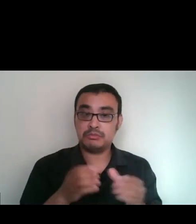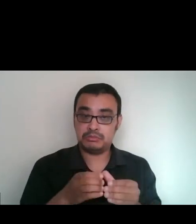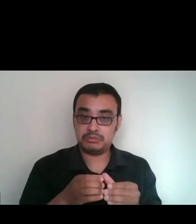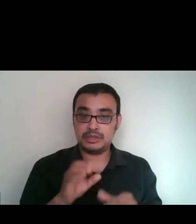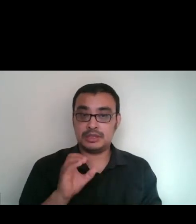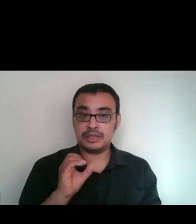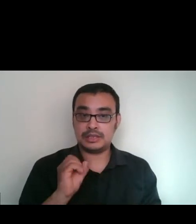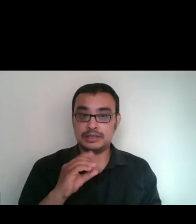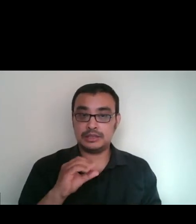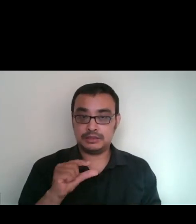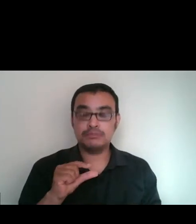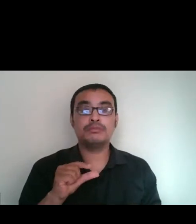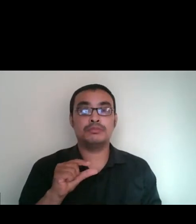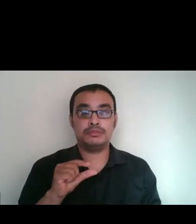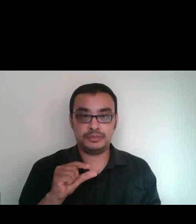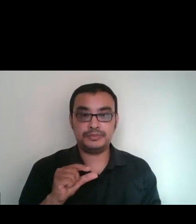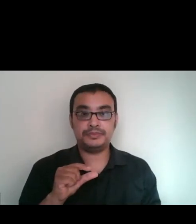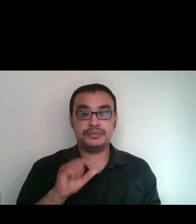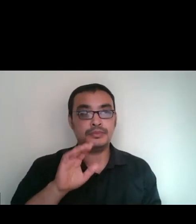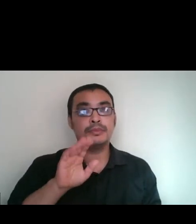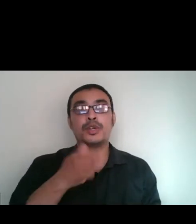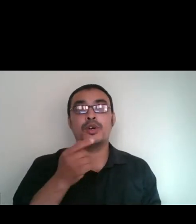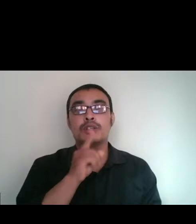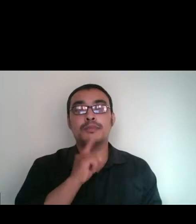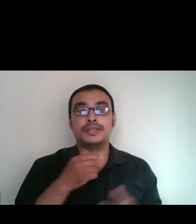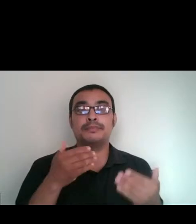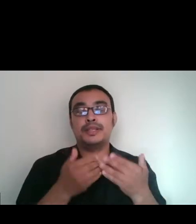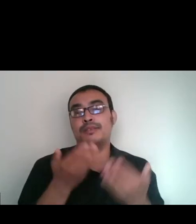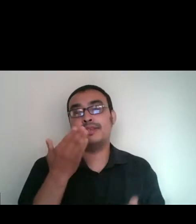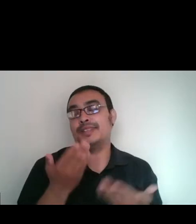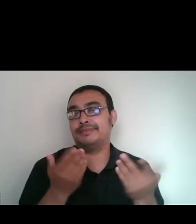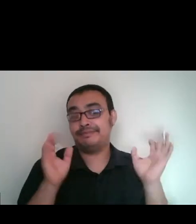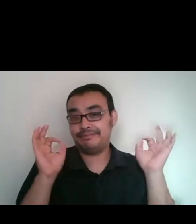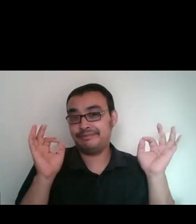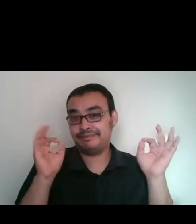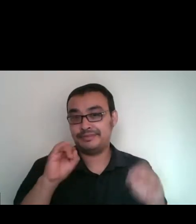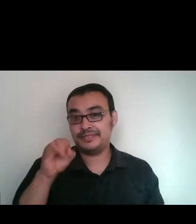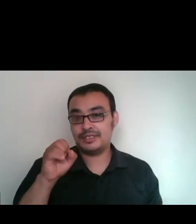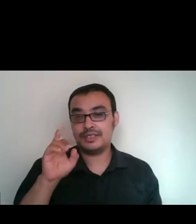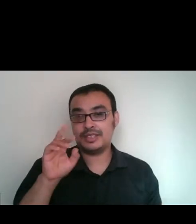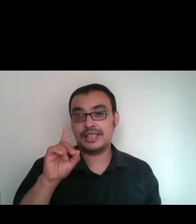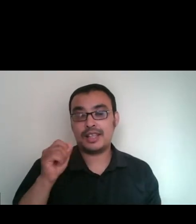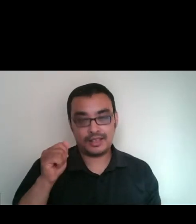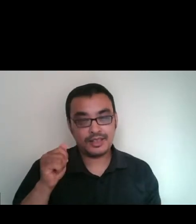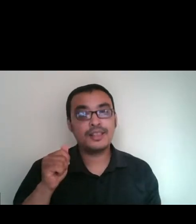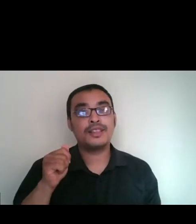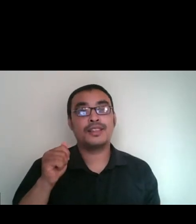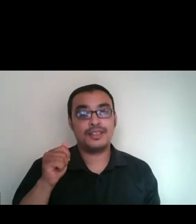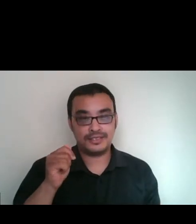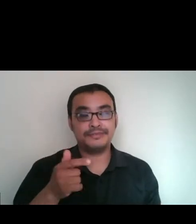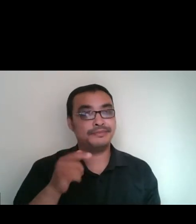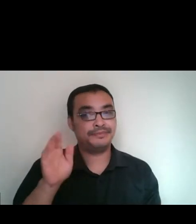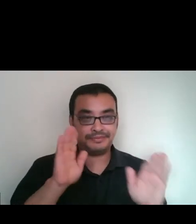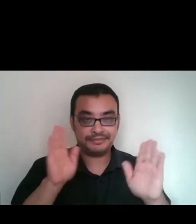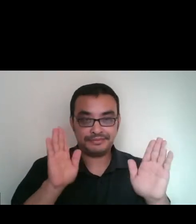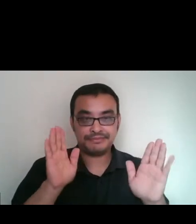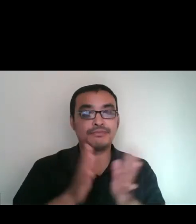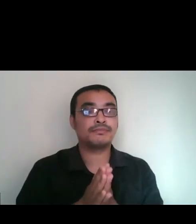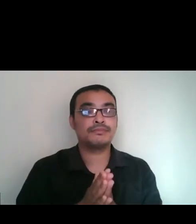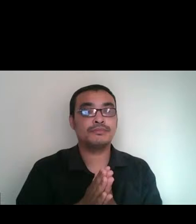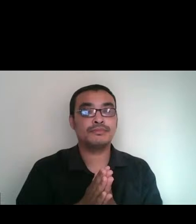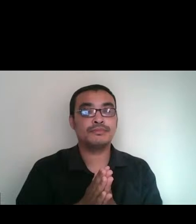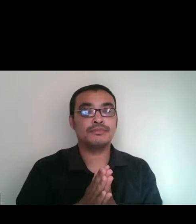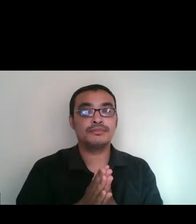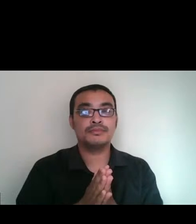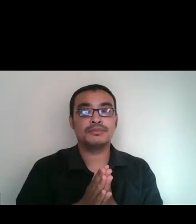really see you next year in Jordan. Maybe, I don't know, it is, yeah, time to say goodbye.